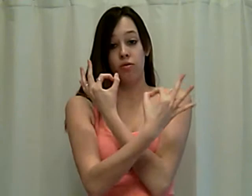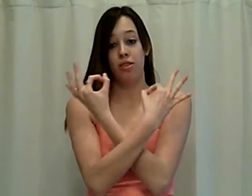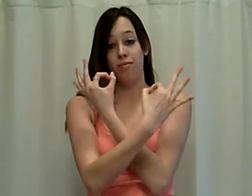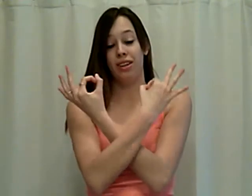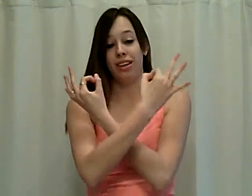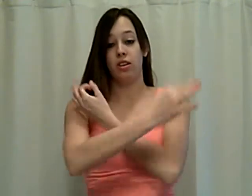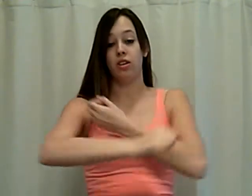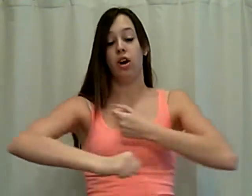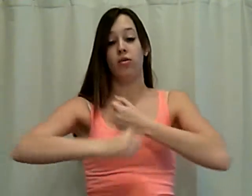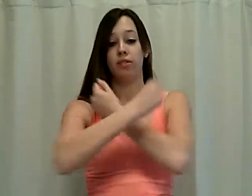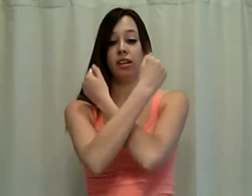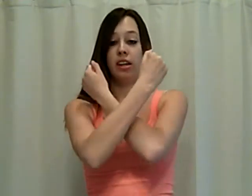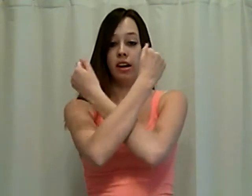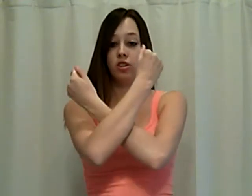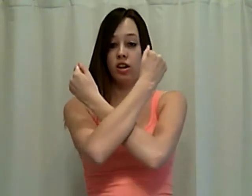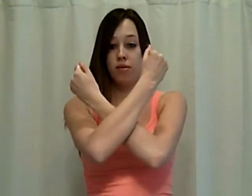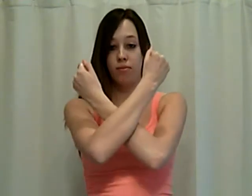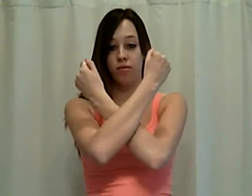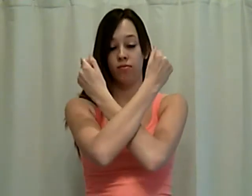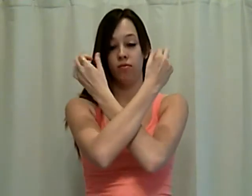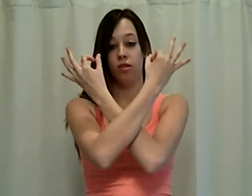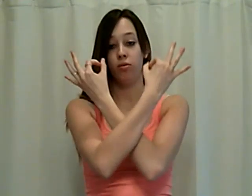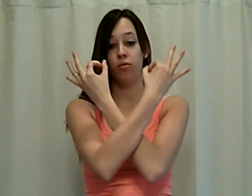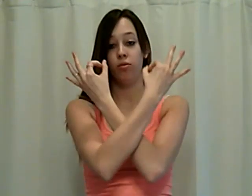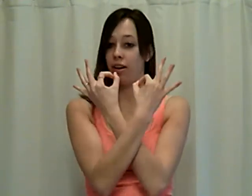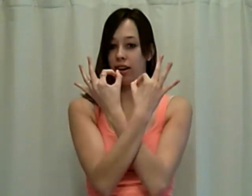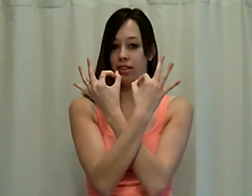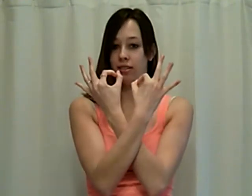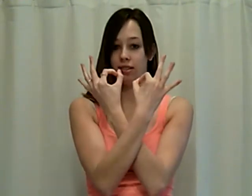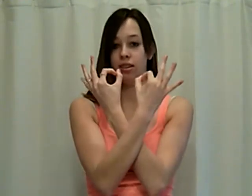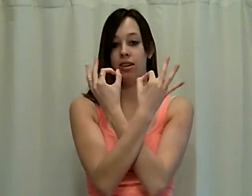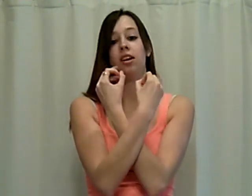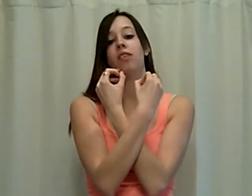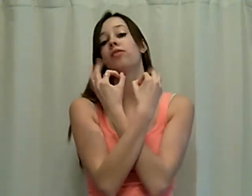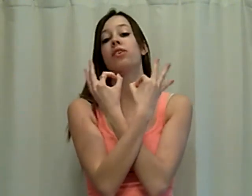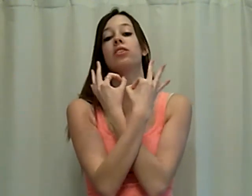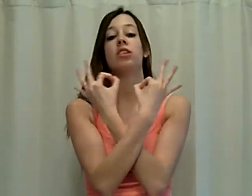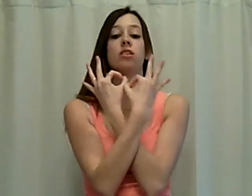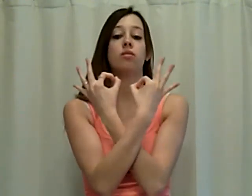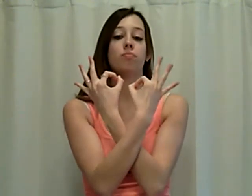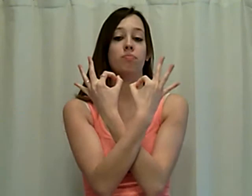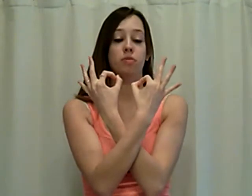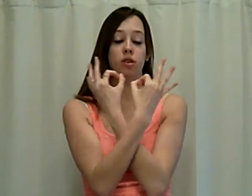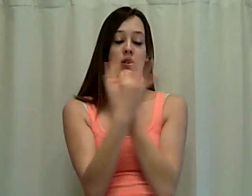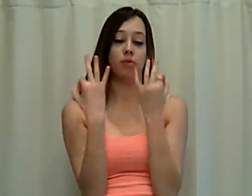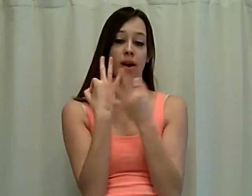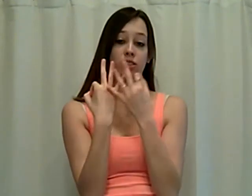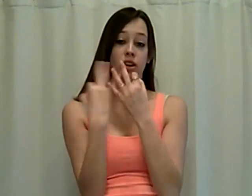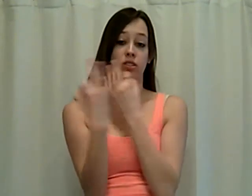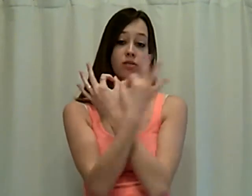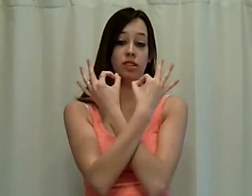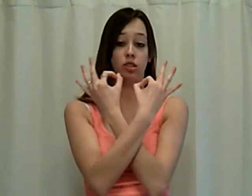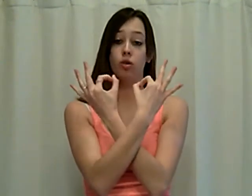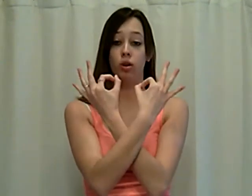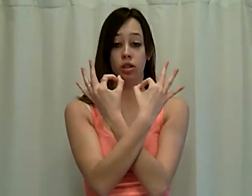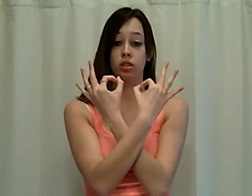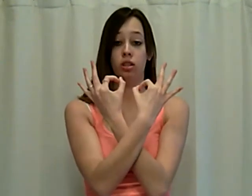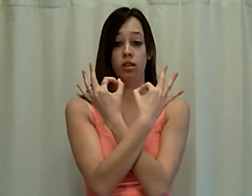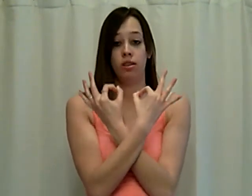them in like your arms in like an X shape with your up hands. And they're facing, the backs of your hands are facing towards